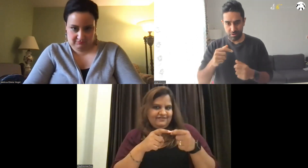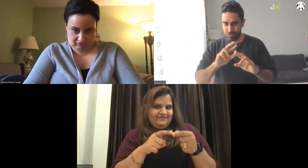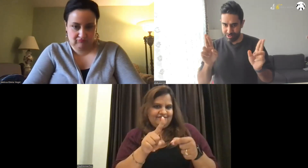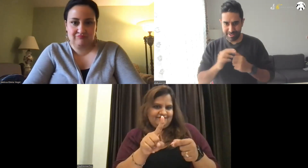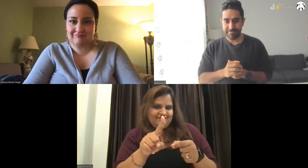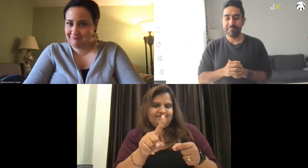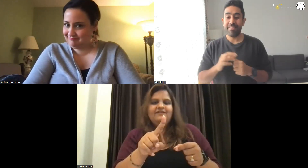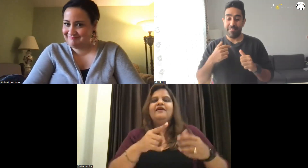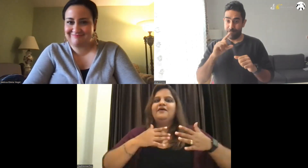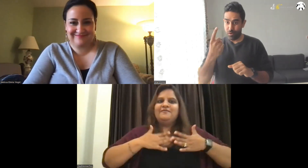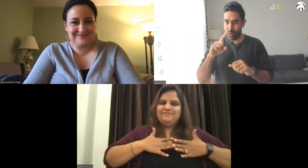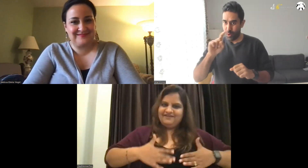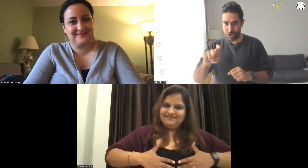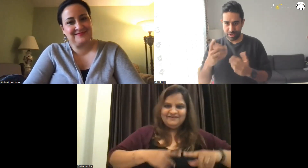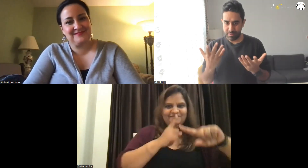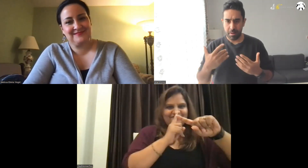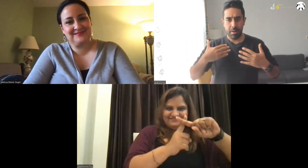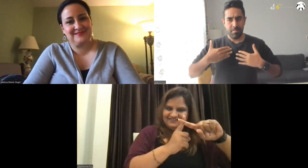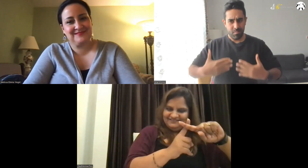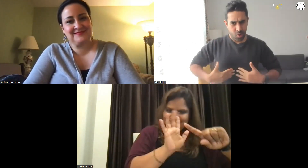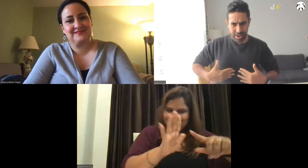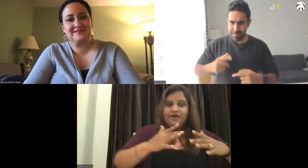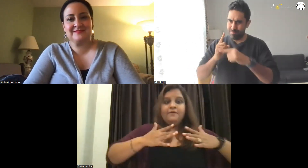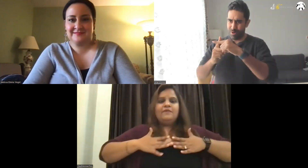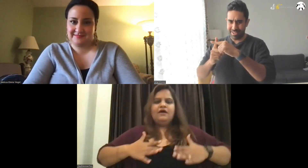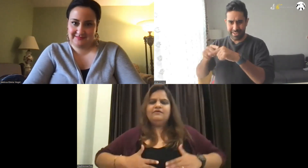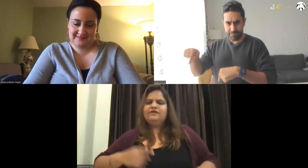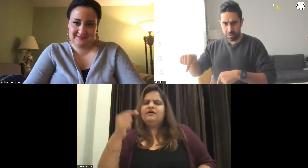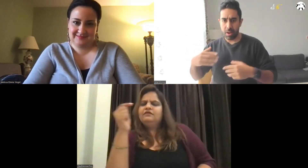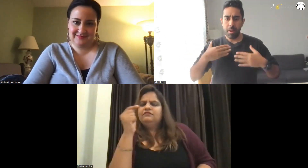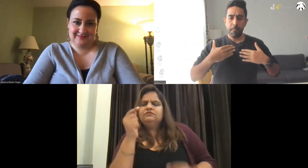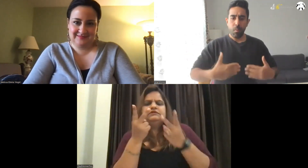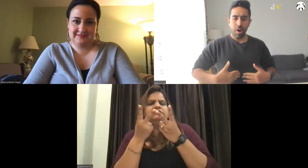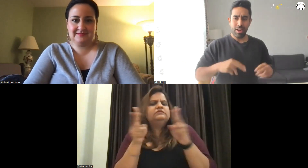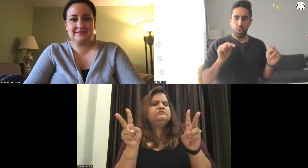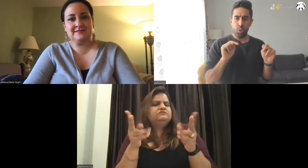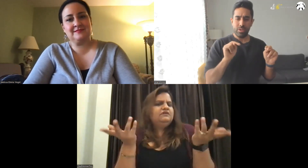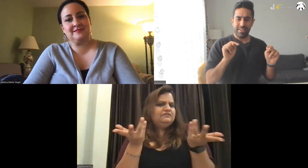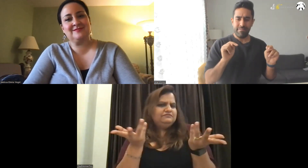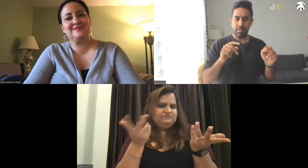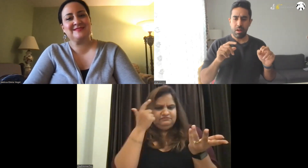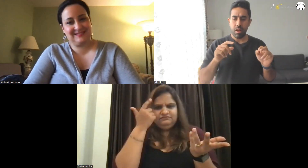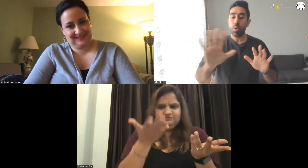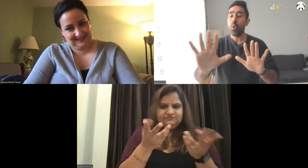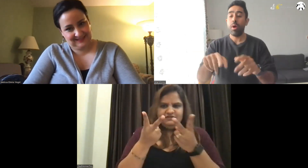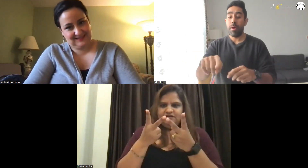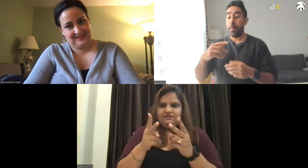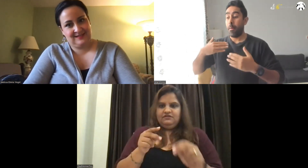some questions which remain. So I'll start. Body positivity and body negativity. What is the difference between the